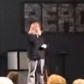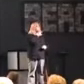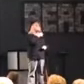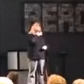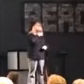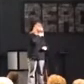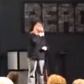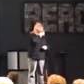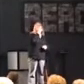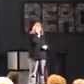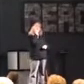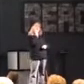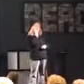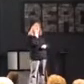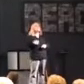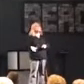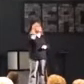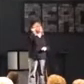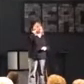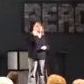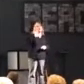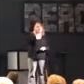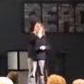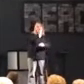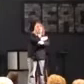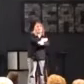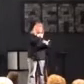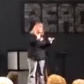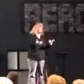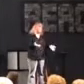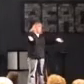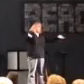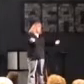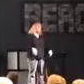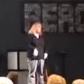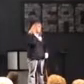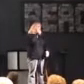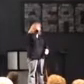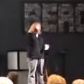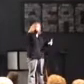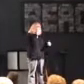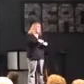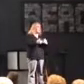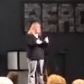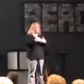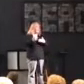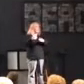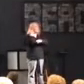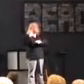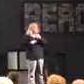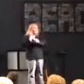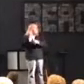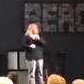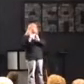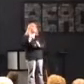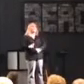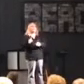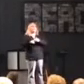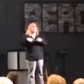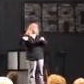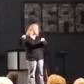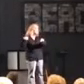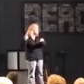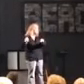like to grow up as a daughter in that household with a man who was a builder and a motorcycle